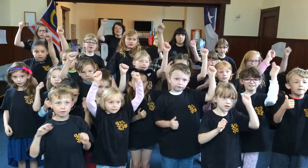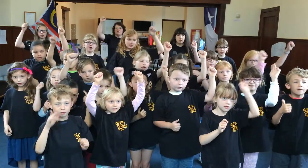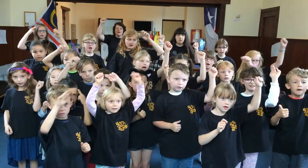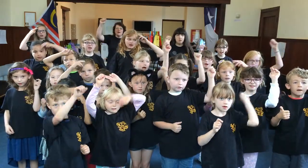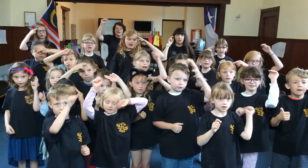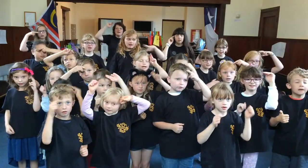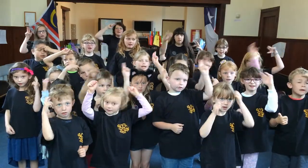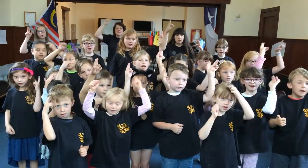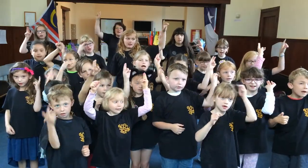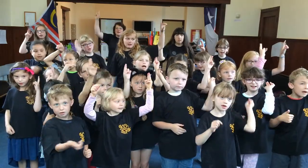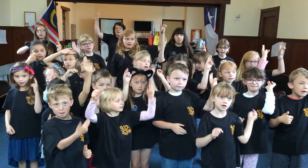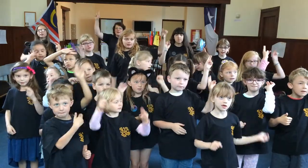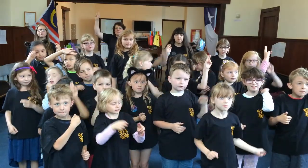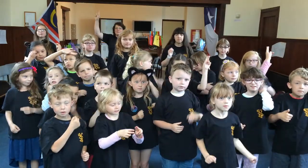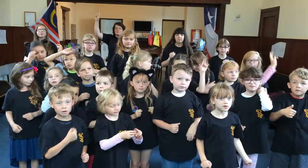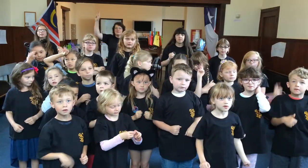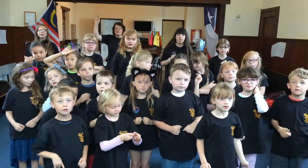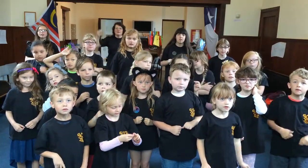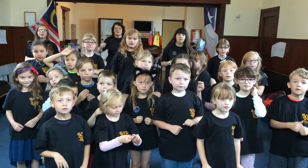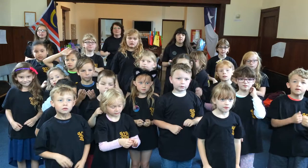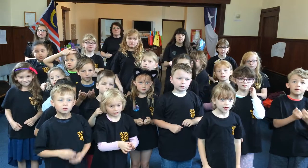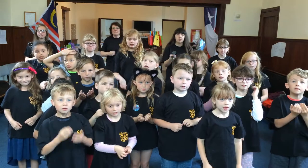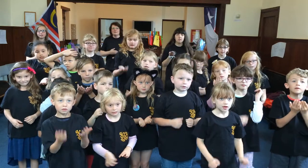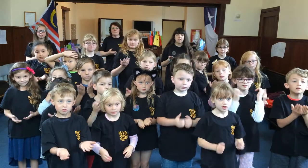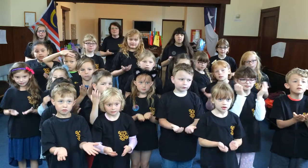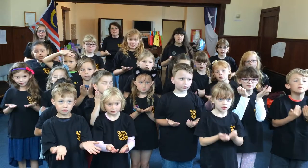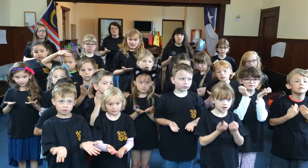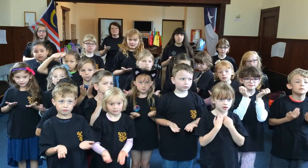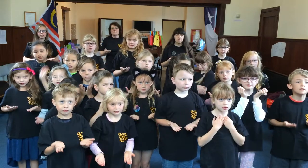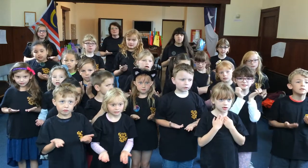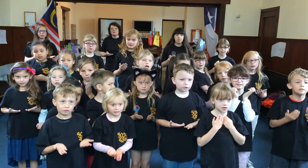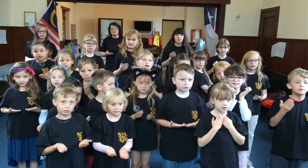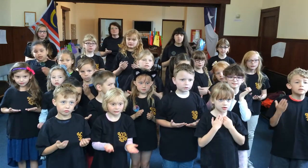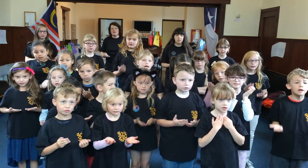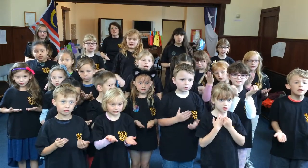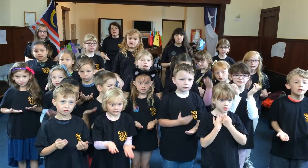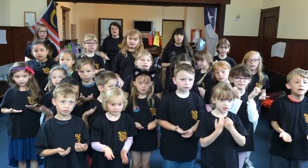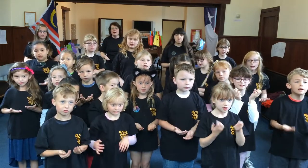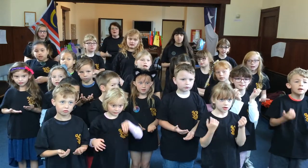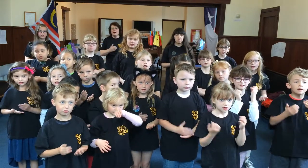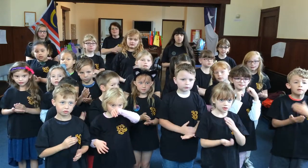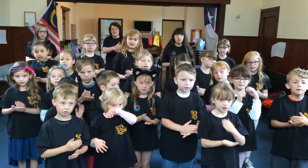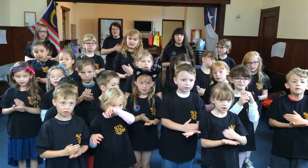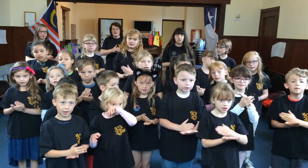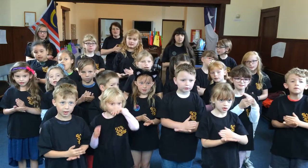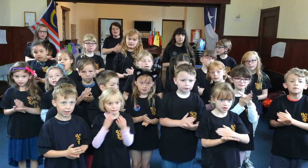thy name. Give us our sins and our daily